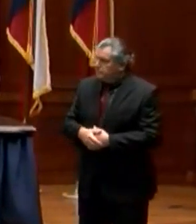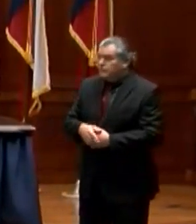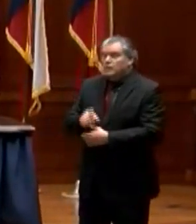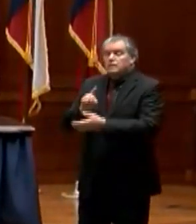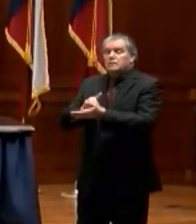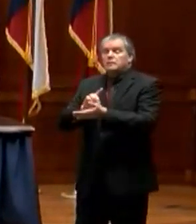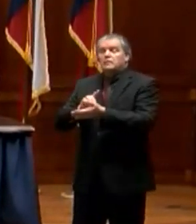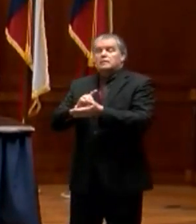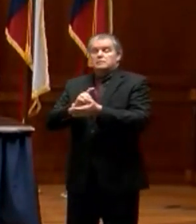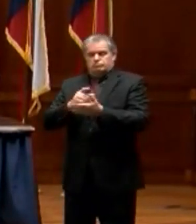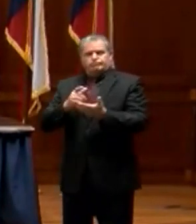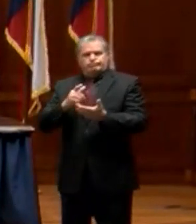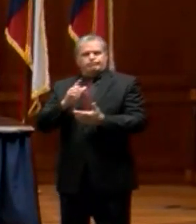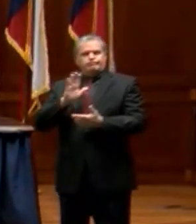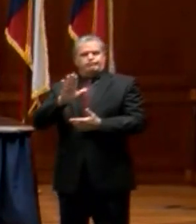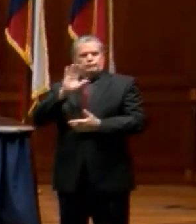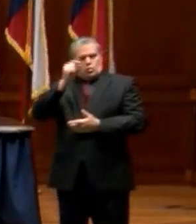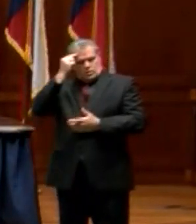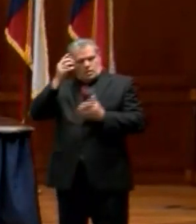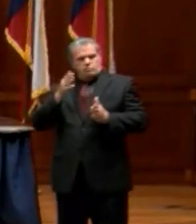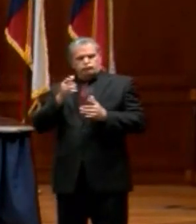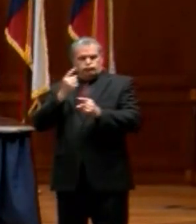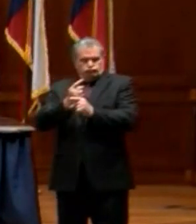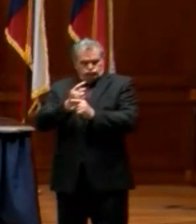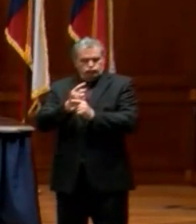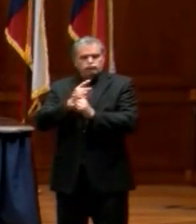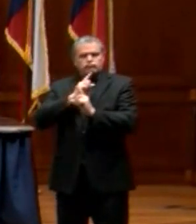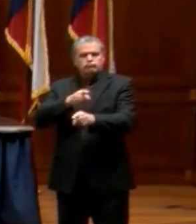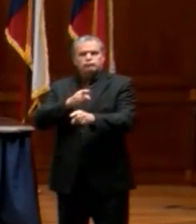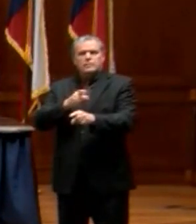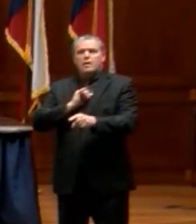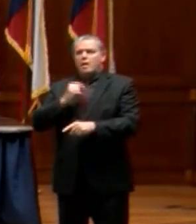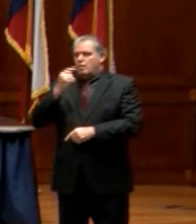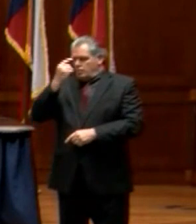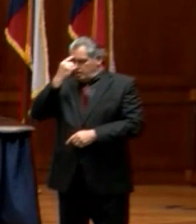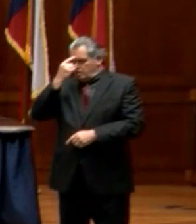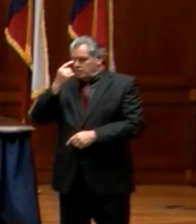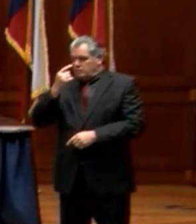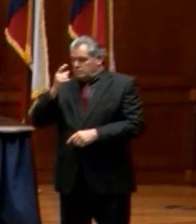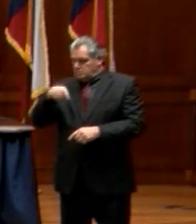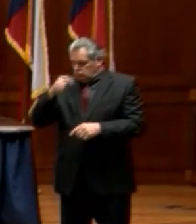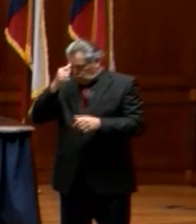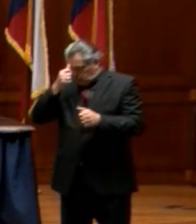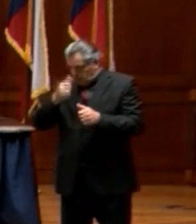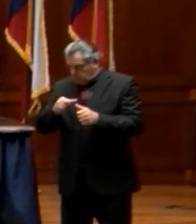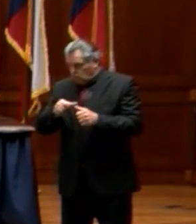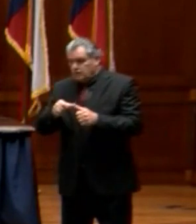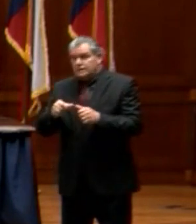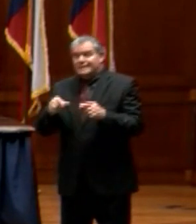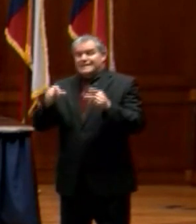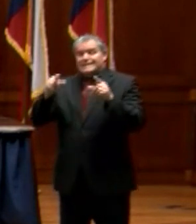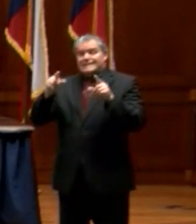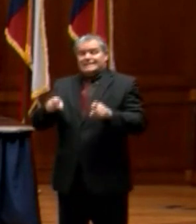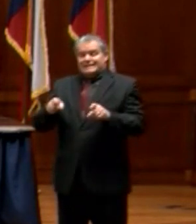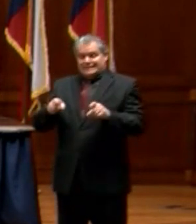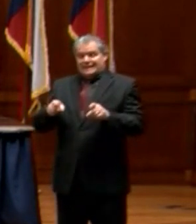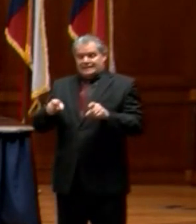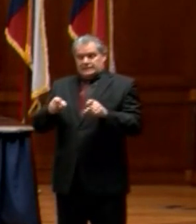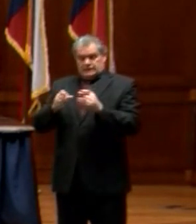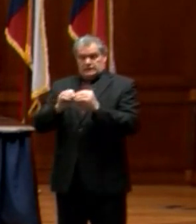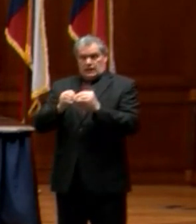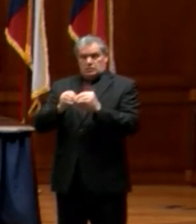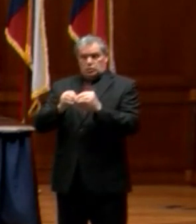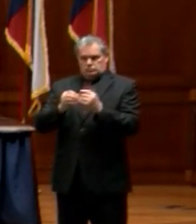response. I think, to your exact point, you have to remember that the testing capacity has